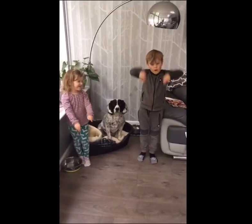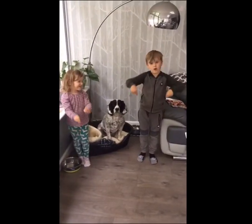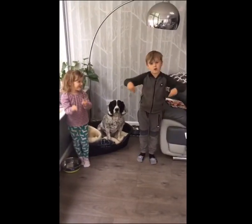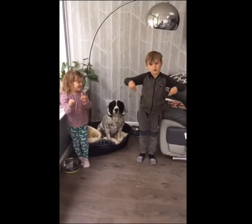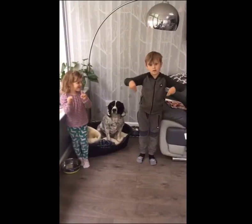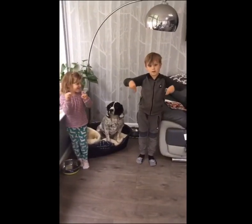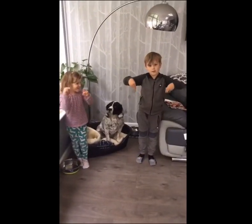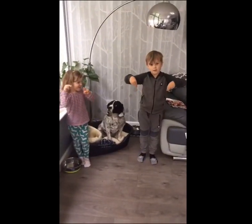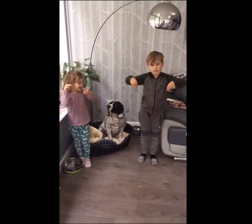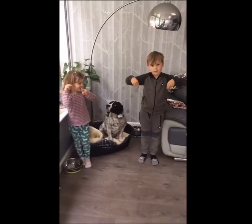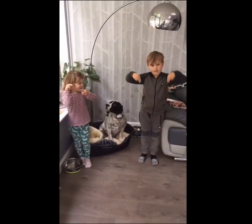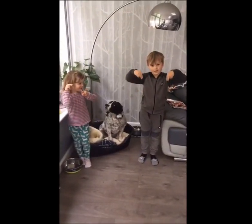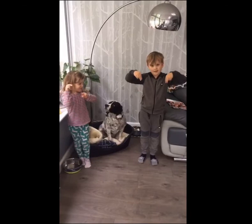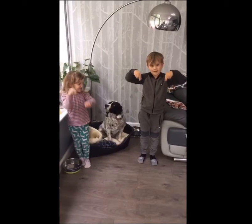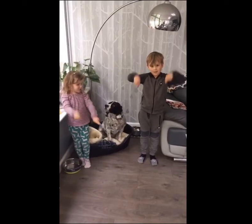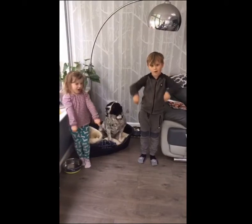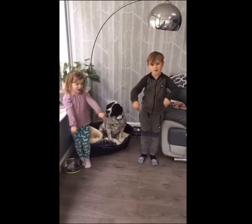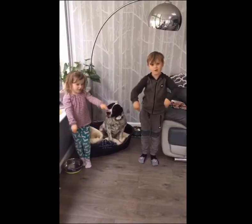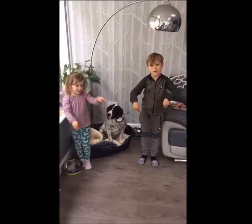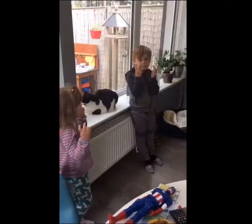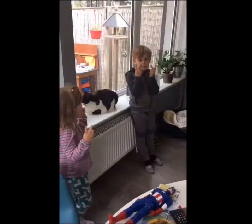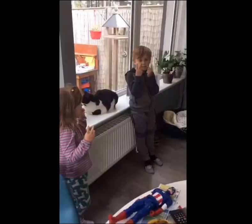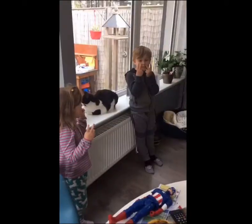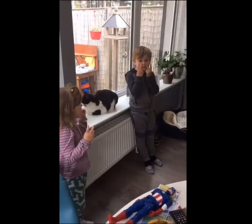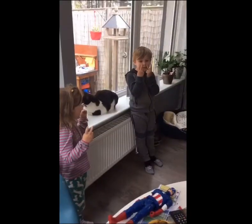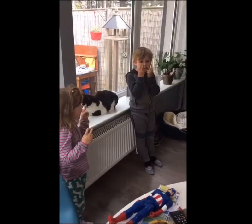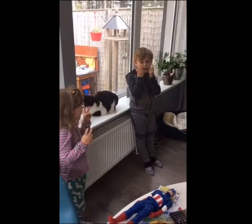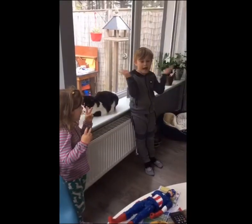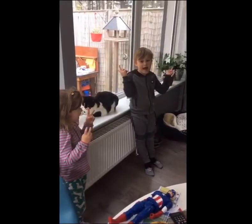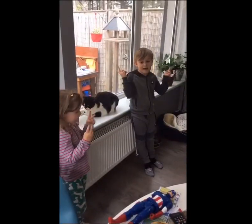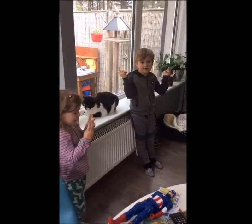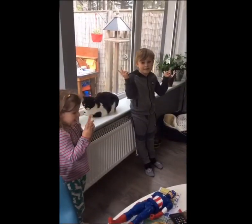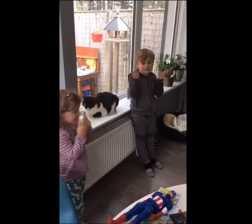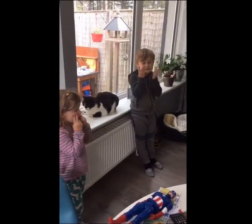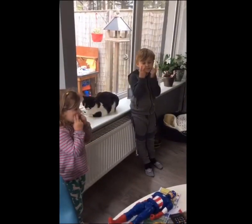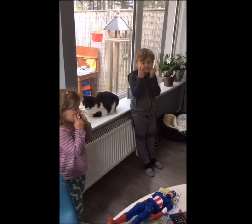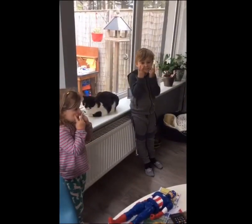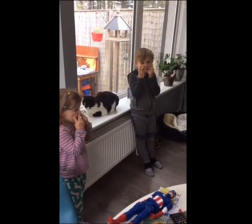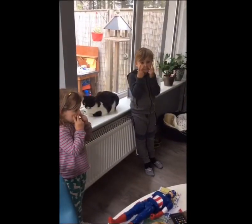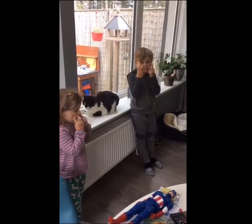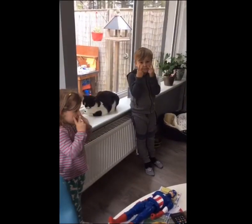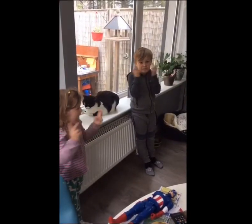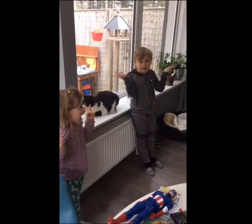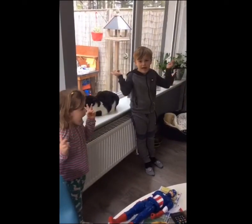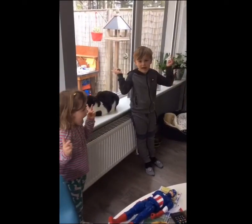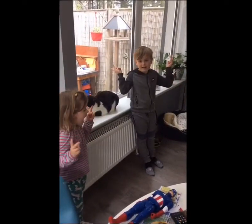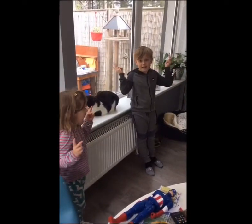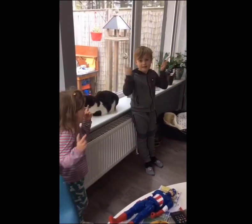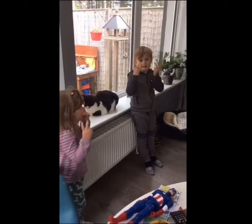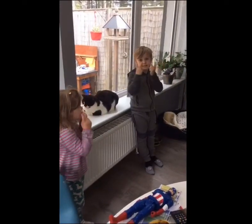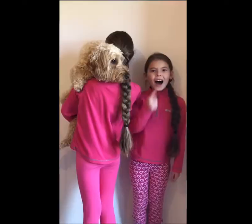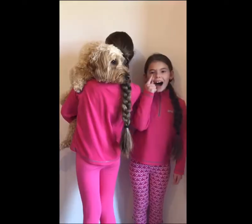Dog. Dog. Cat. Cat. Cat.